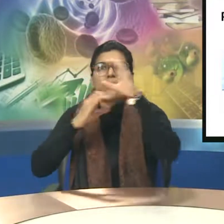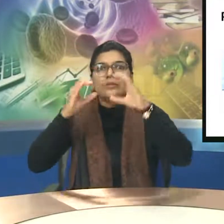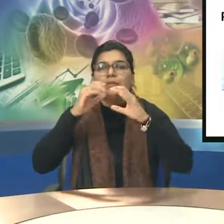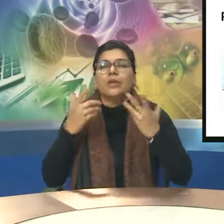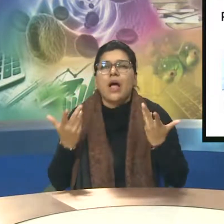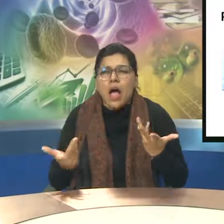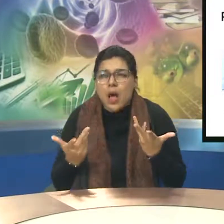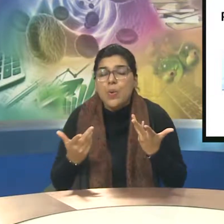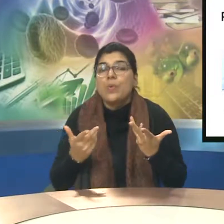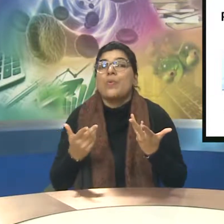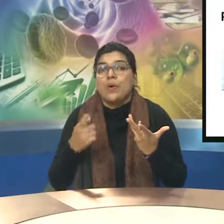so we will get